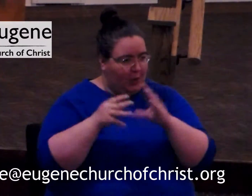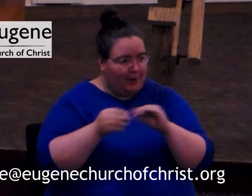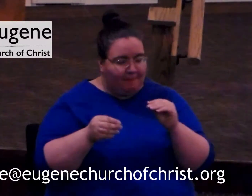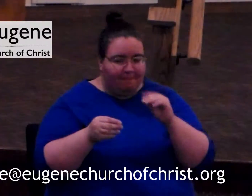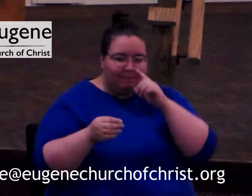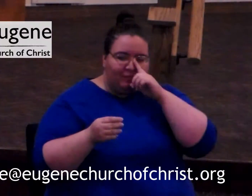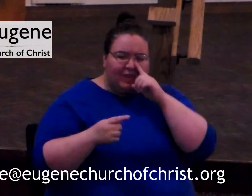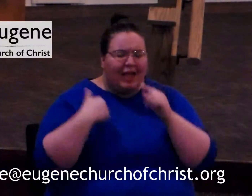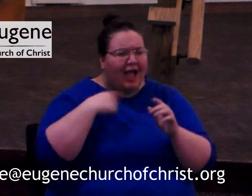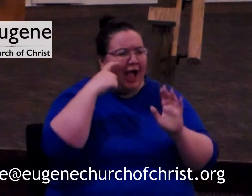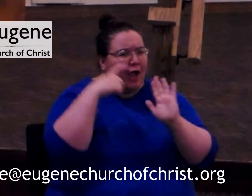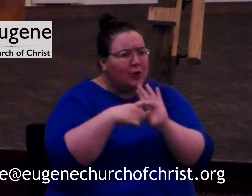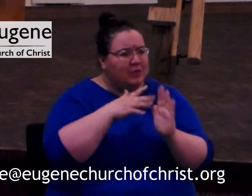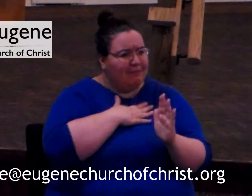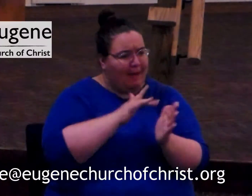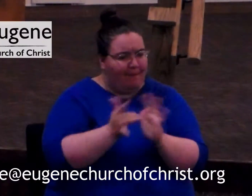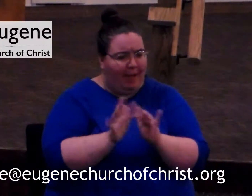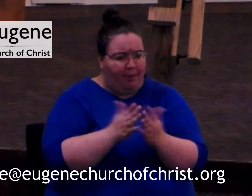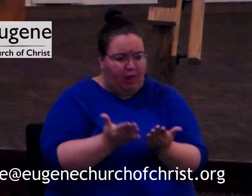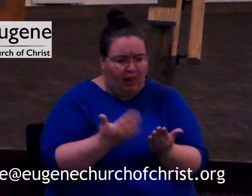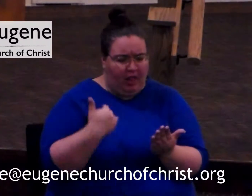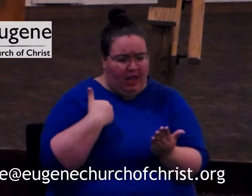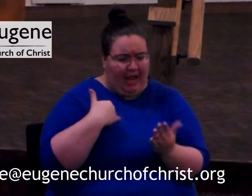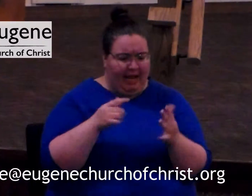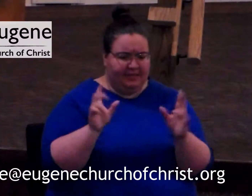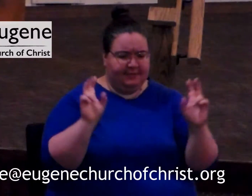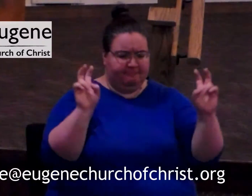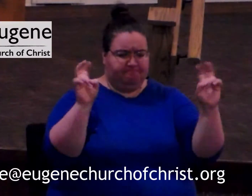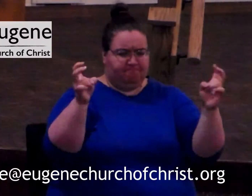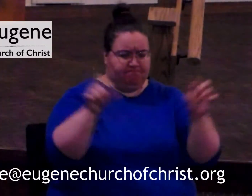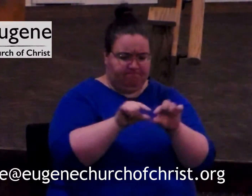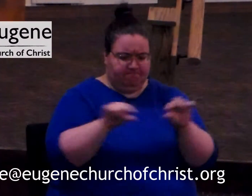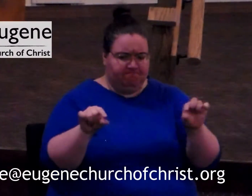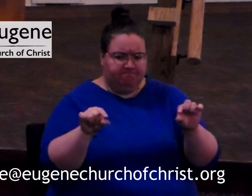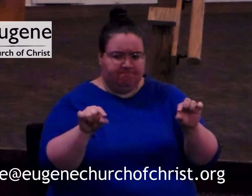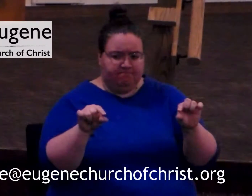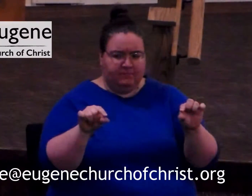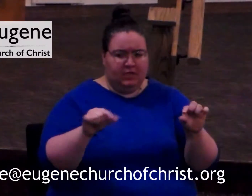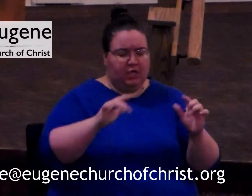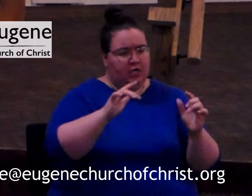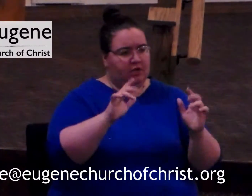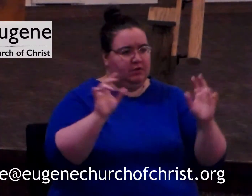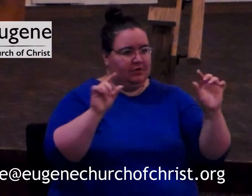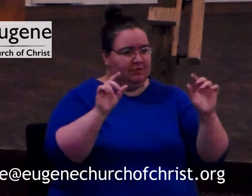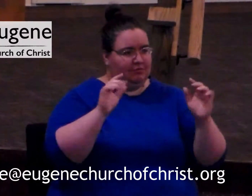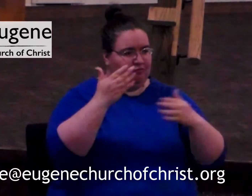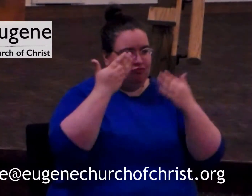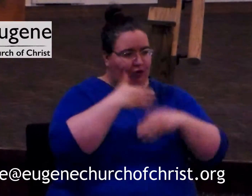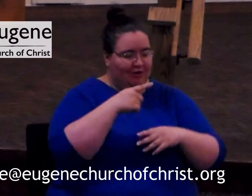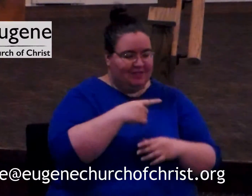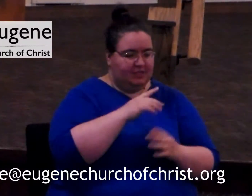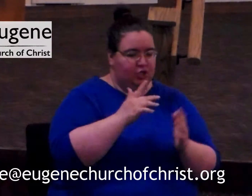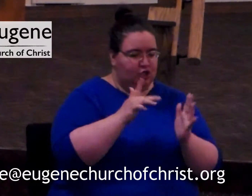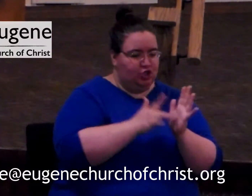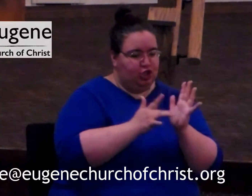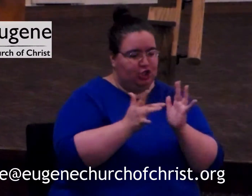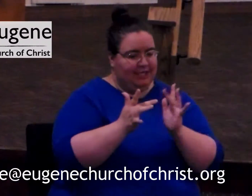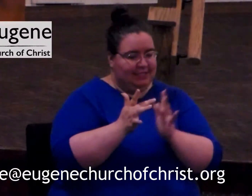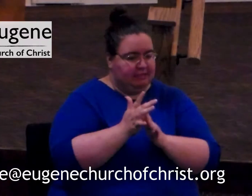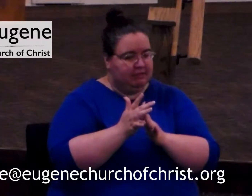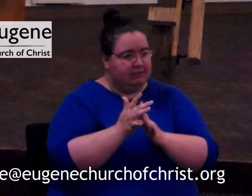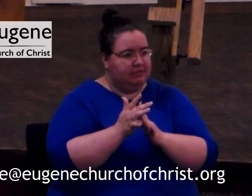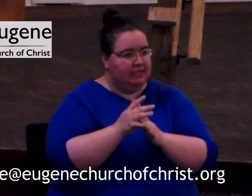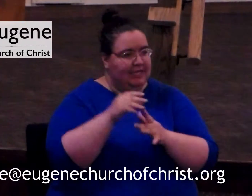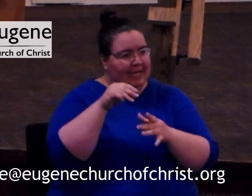might have the heading here that Jesus is anointed at Bethany in verse 6 of Matthew 26, and then under that you'll have it point you to different places